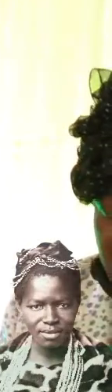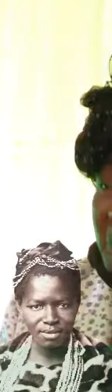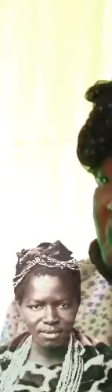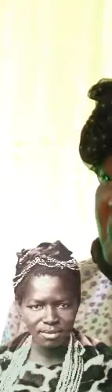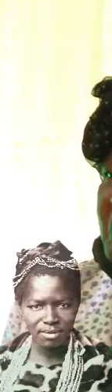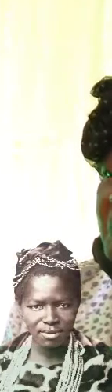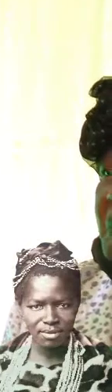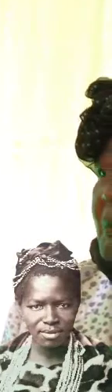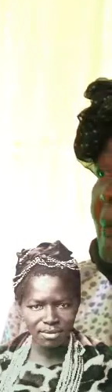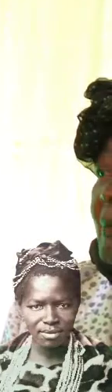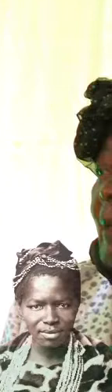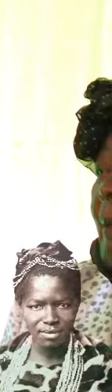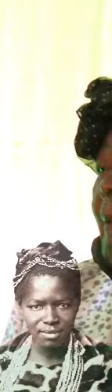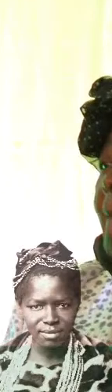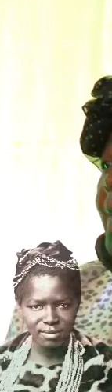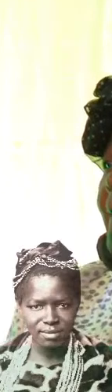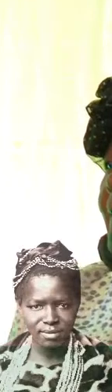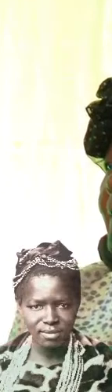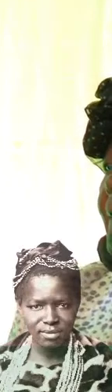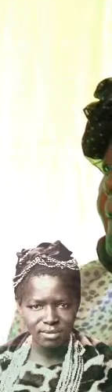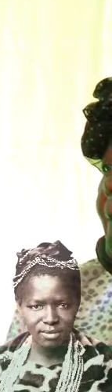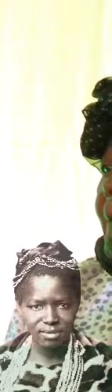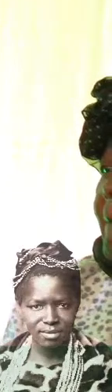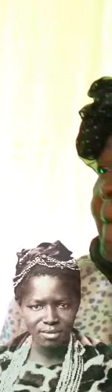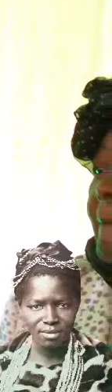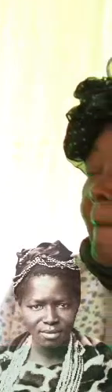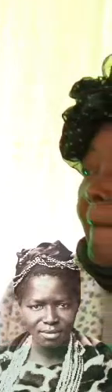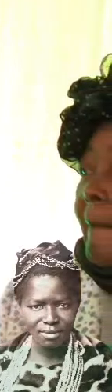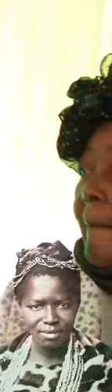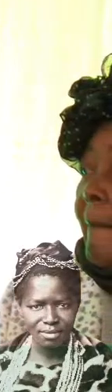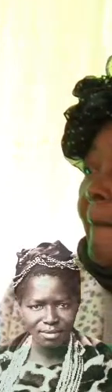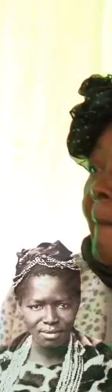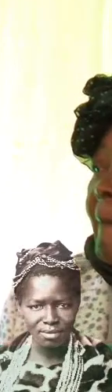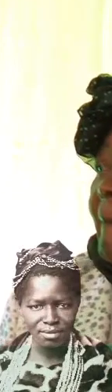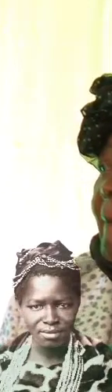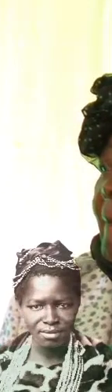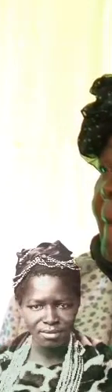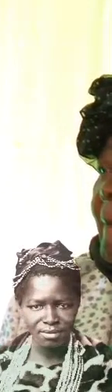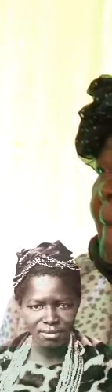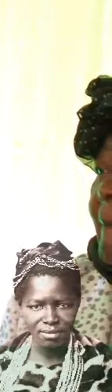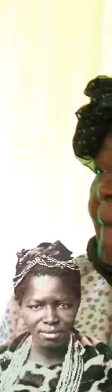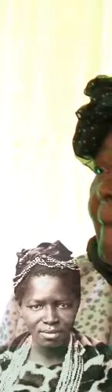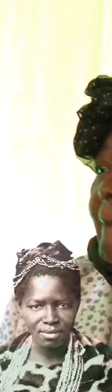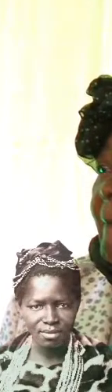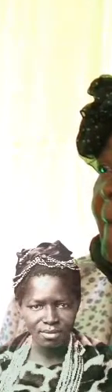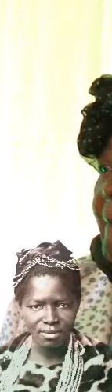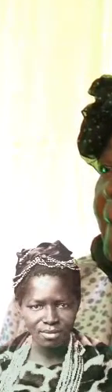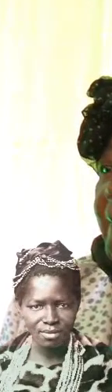Program Director, Mama Professor Danga,